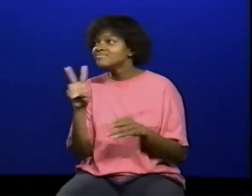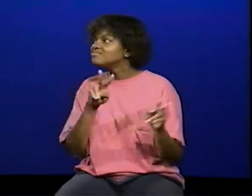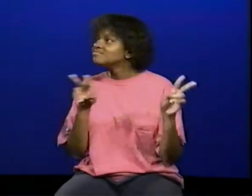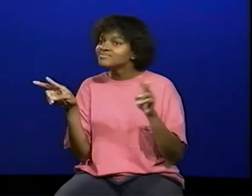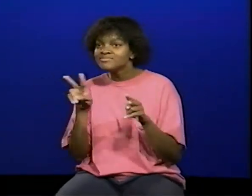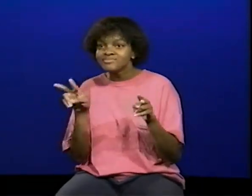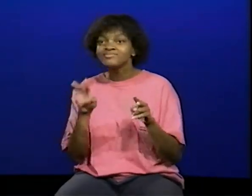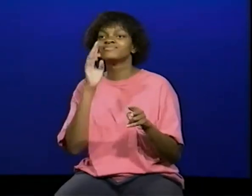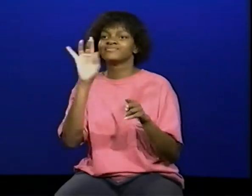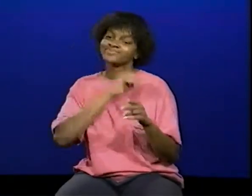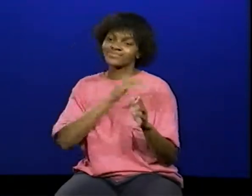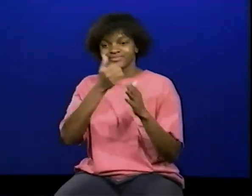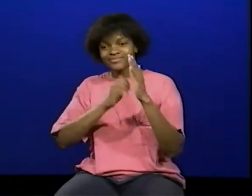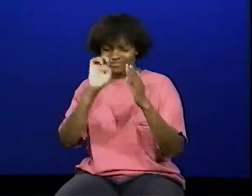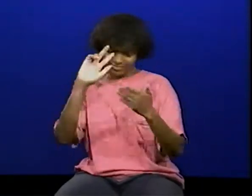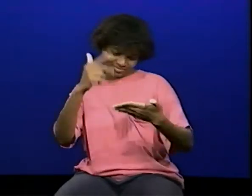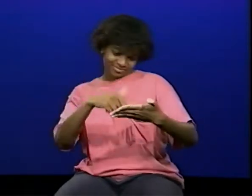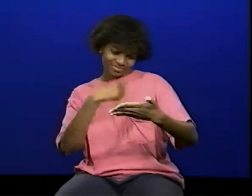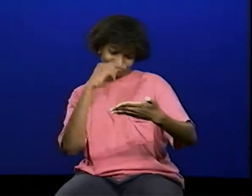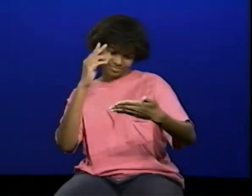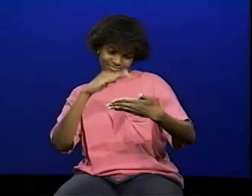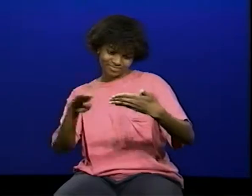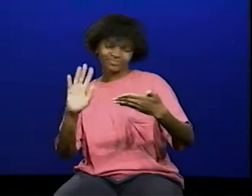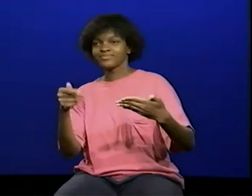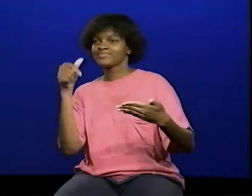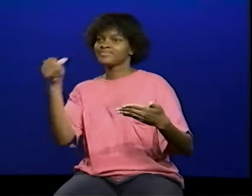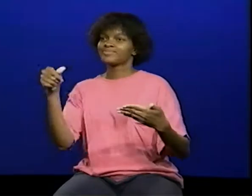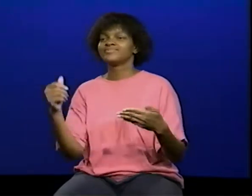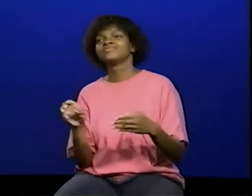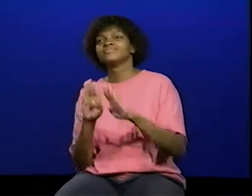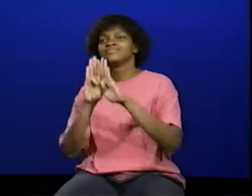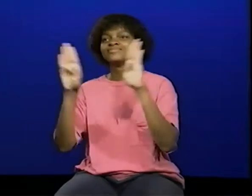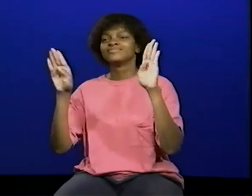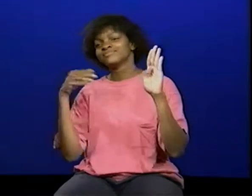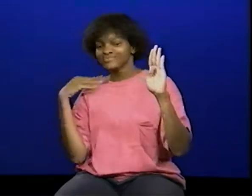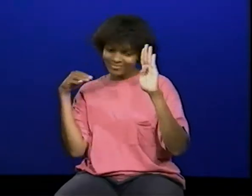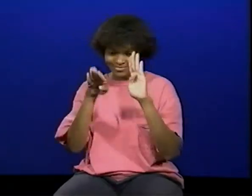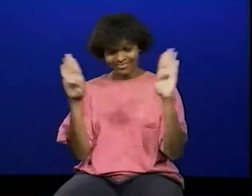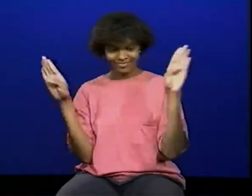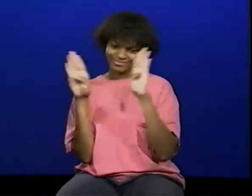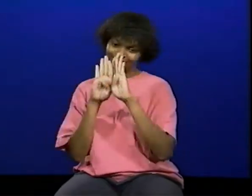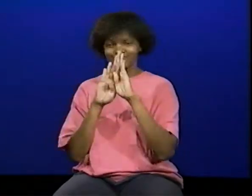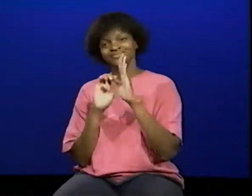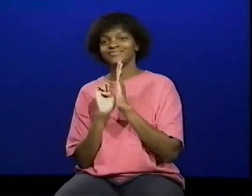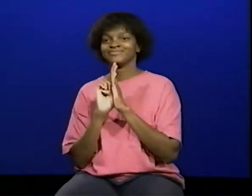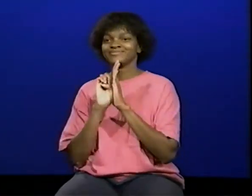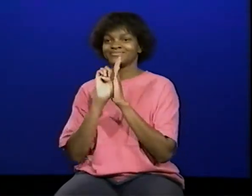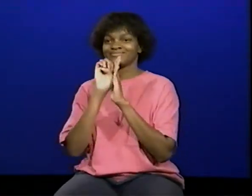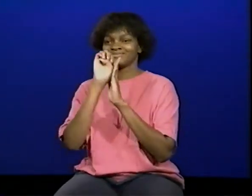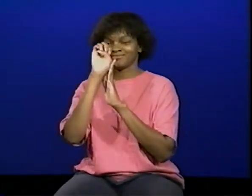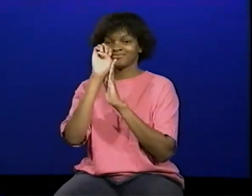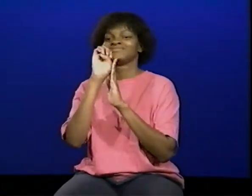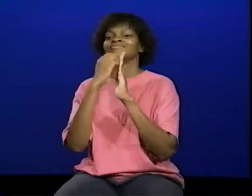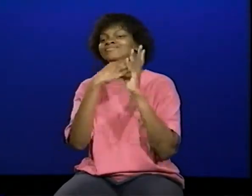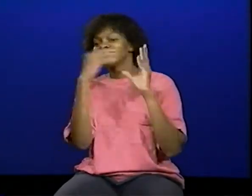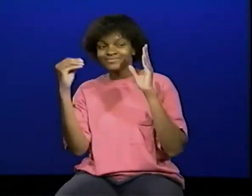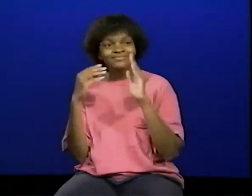she kind of gestured and told me where the building was. So once I got into the lobby, I looked around, and it was a pretty nice building,